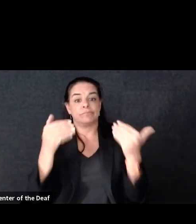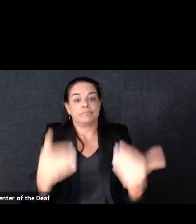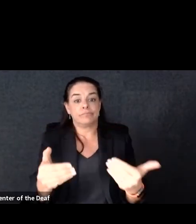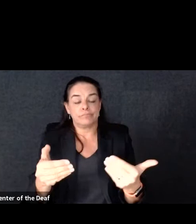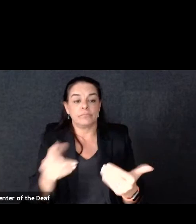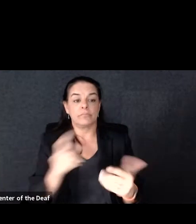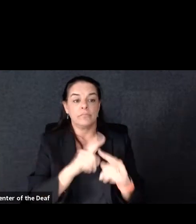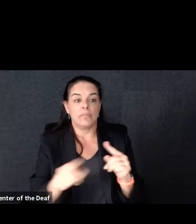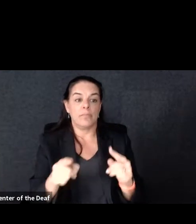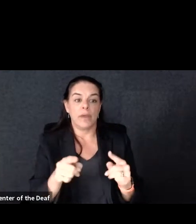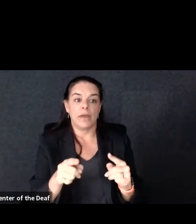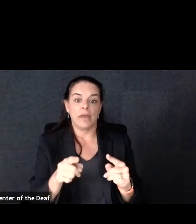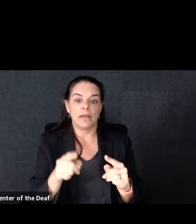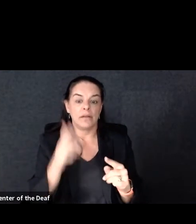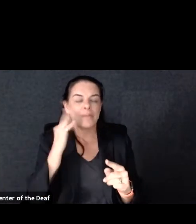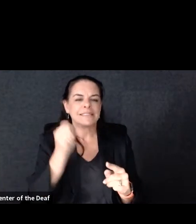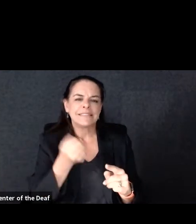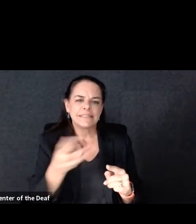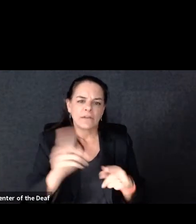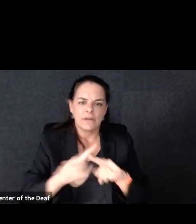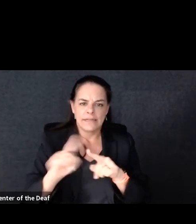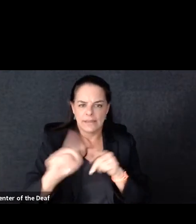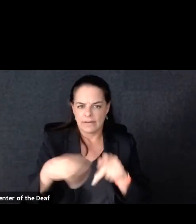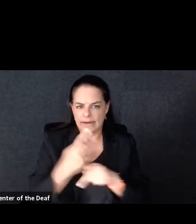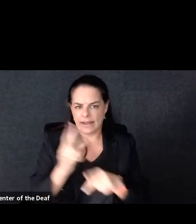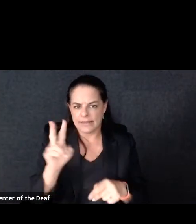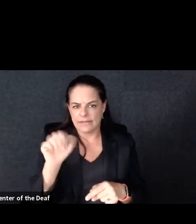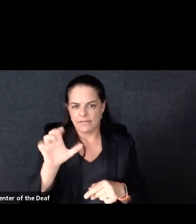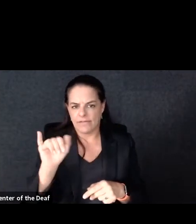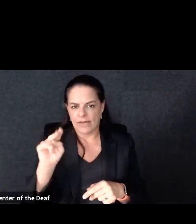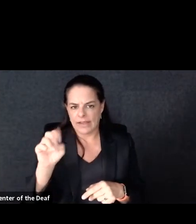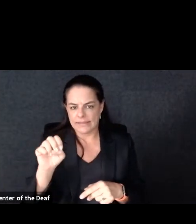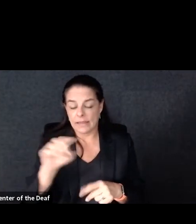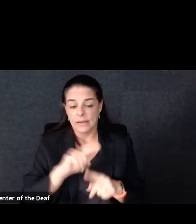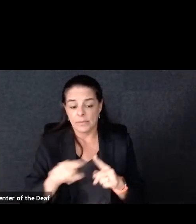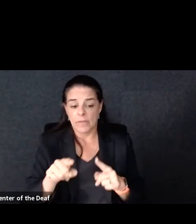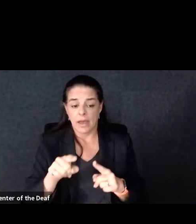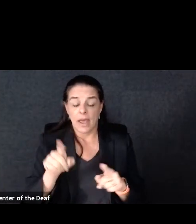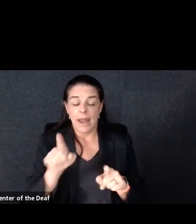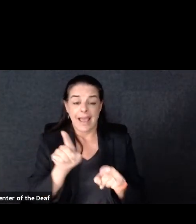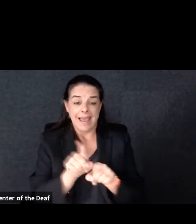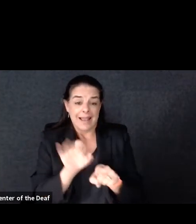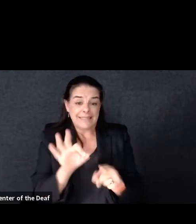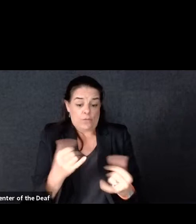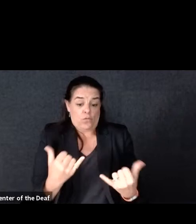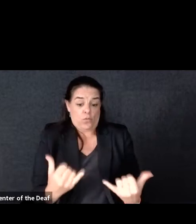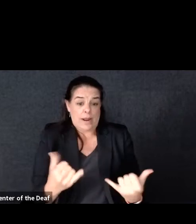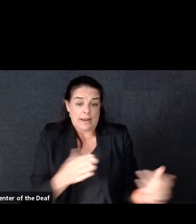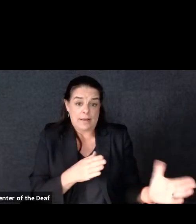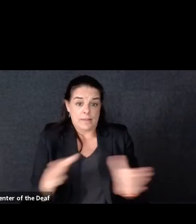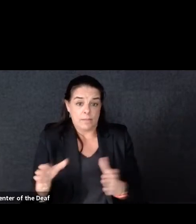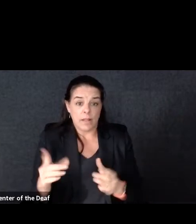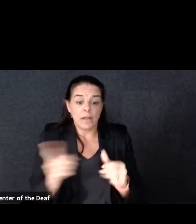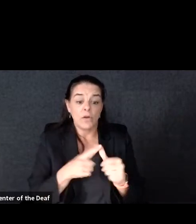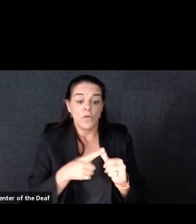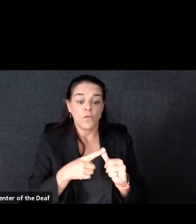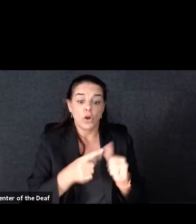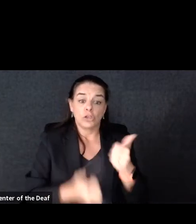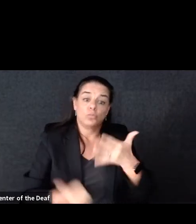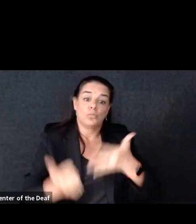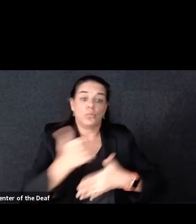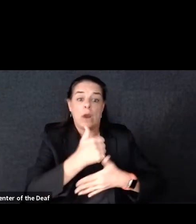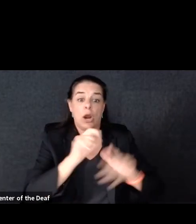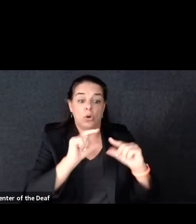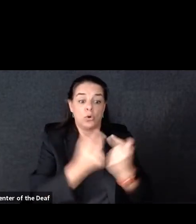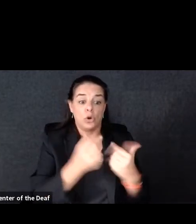several vaccines that we're working with, and there could be guidance that changes. But the plan as of right now, the first priority groups across the state, and we